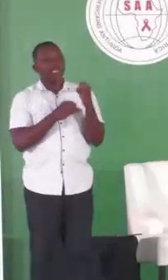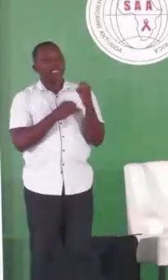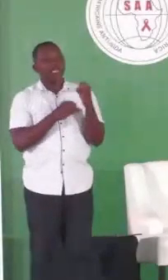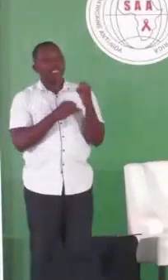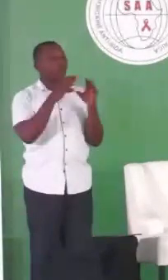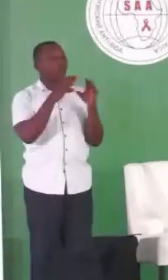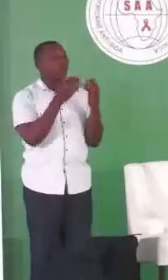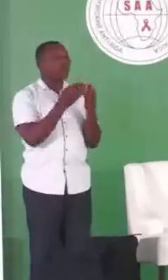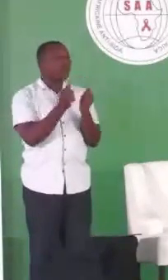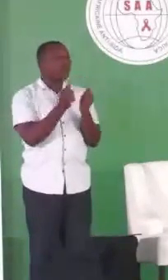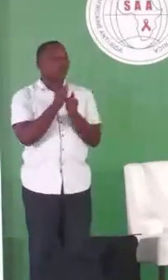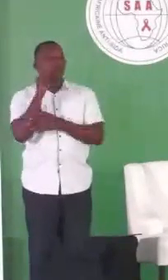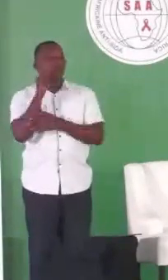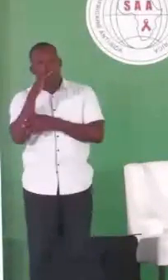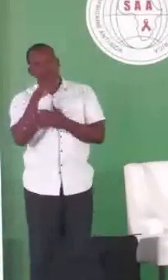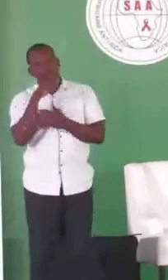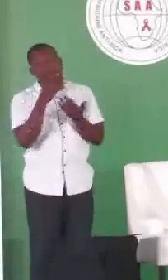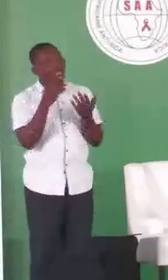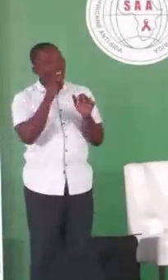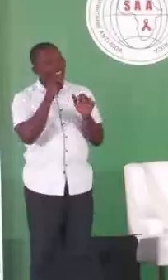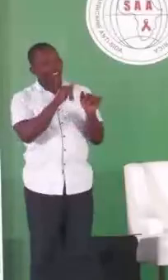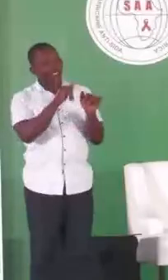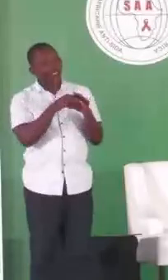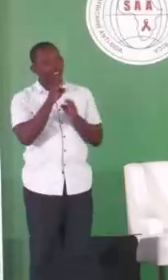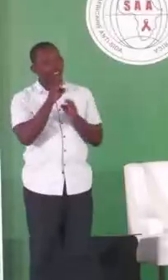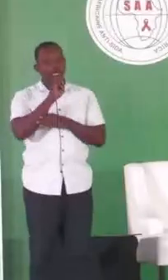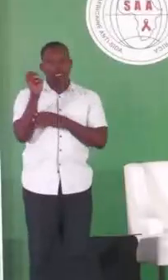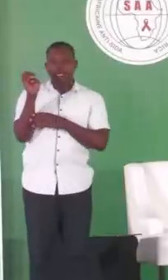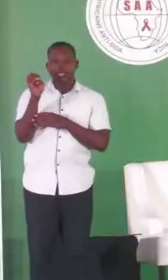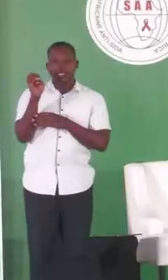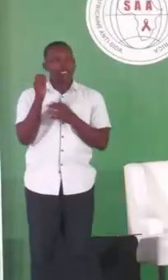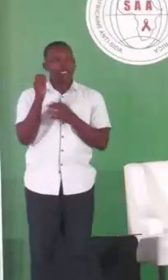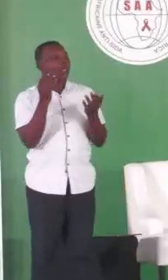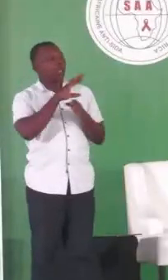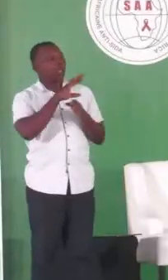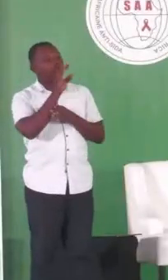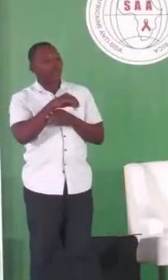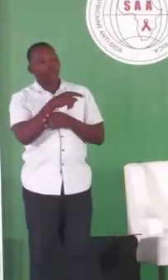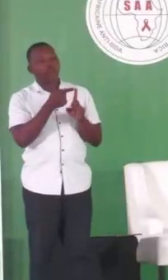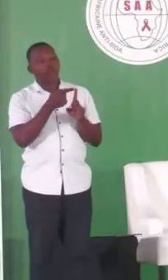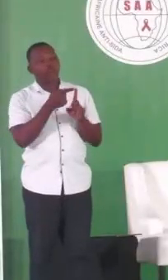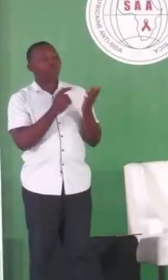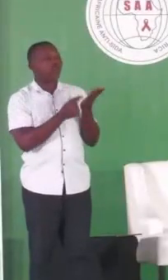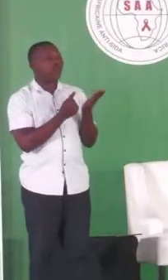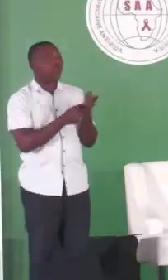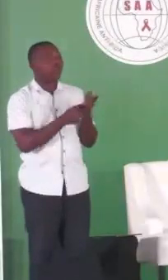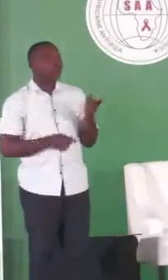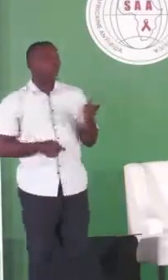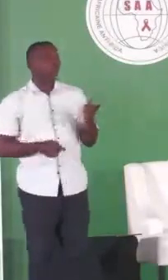HIV Eastern Africa. We are in Uganda. First of all, I want to